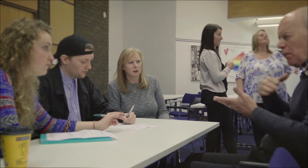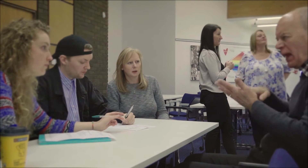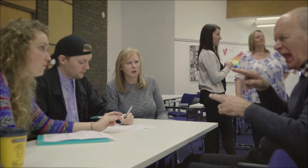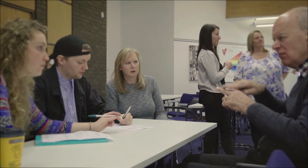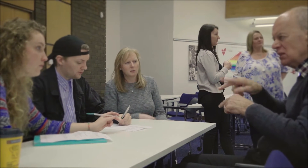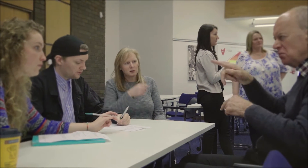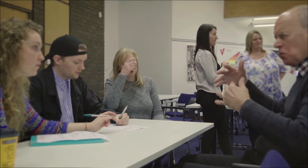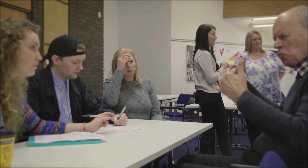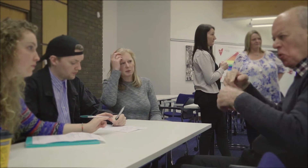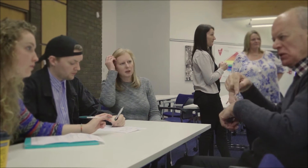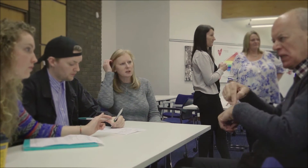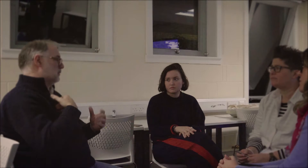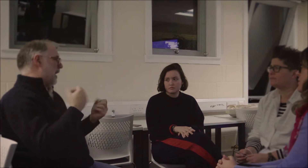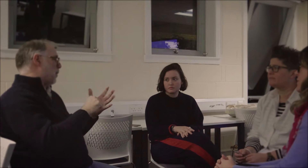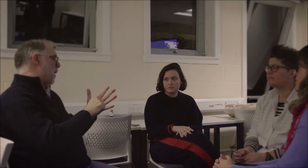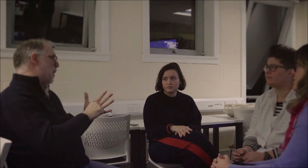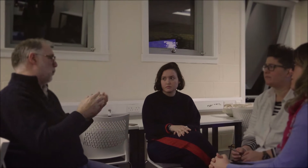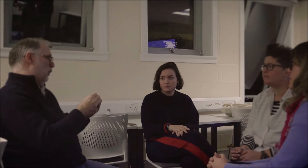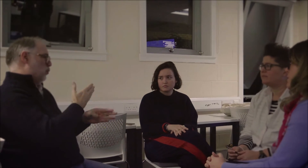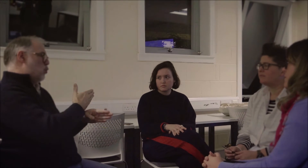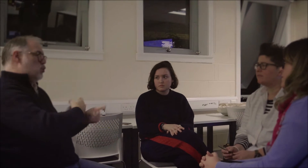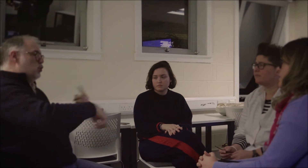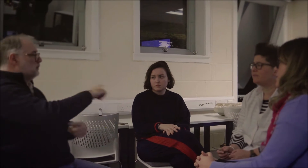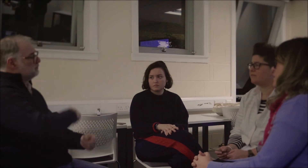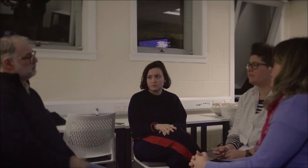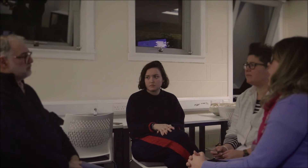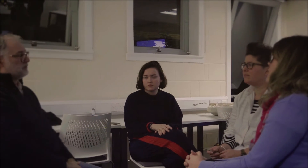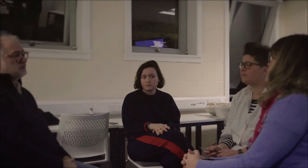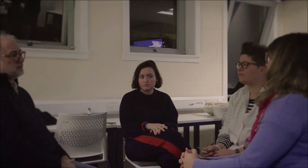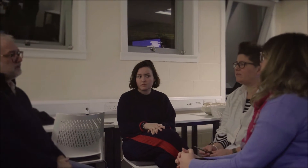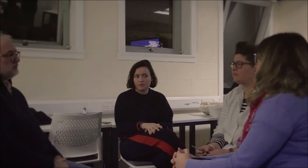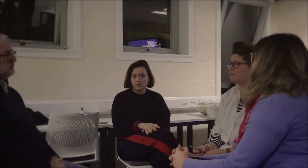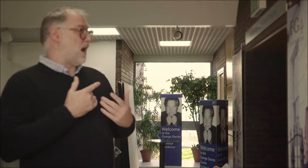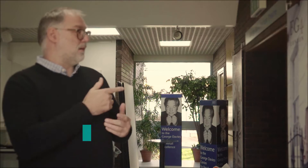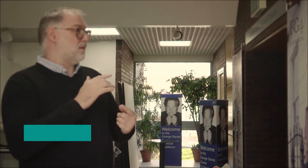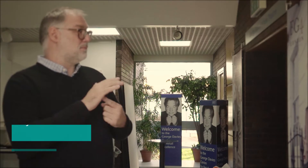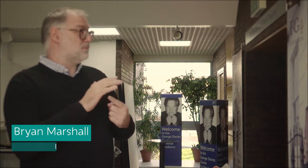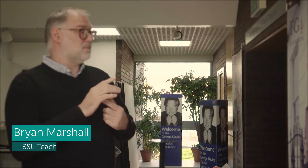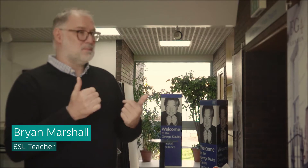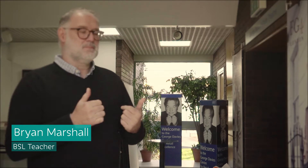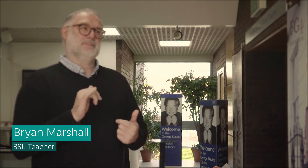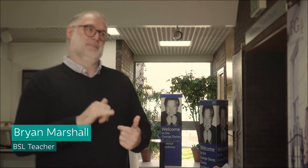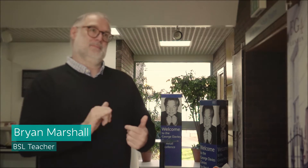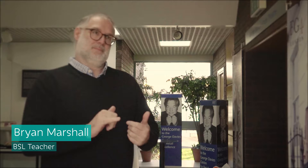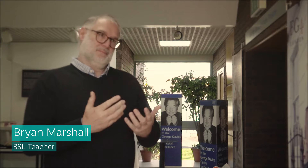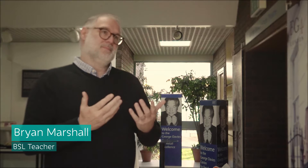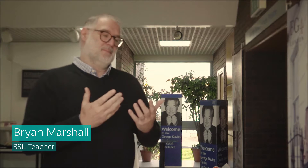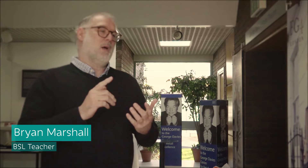on how to interact with a deaf patient in the clinical setting. Today, I feel, has been so